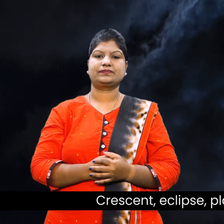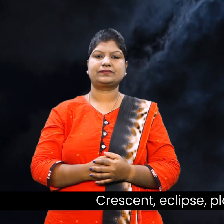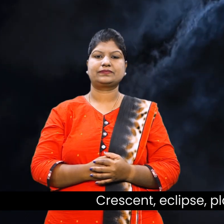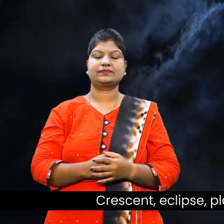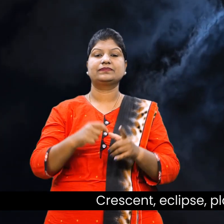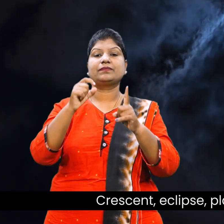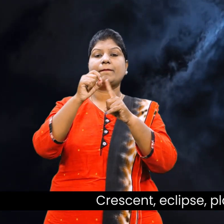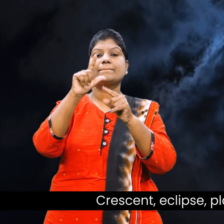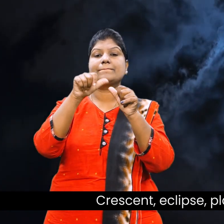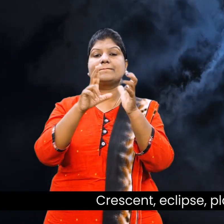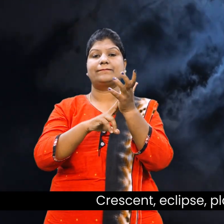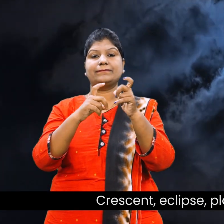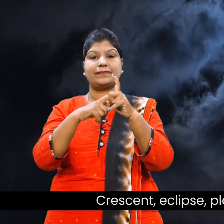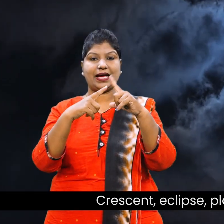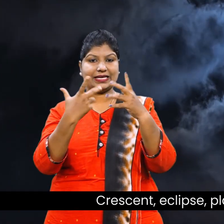planet,